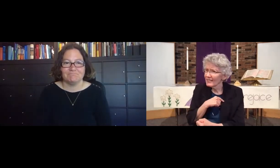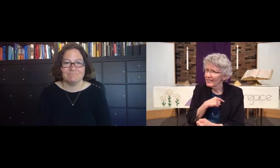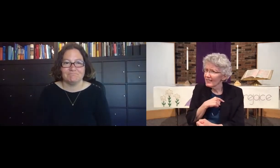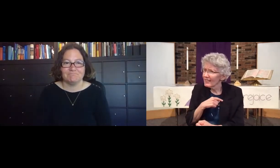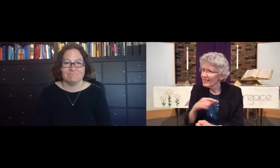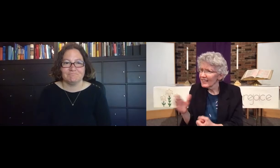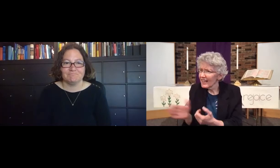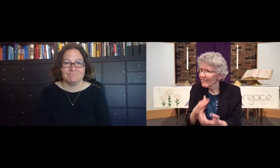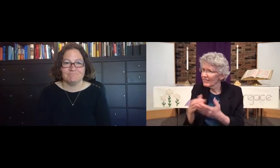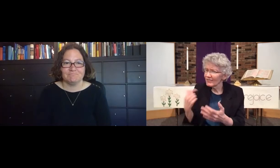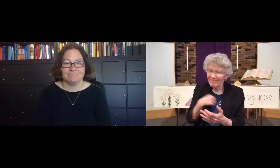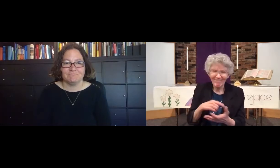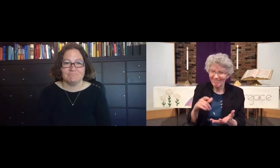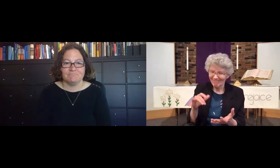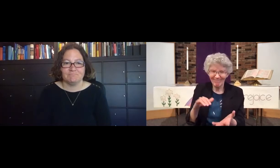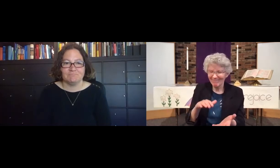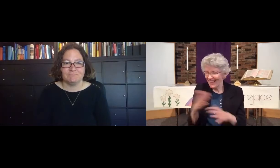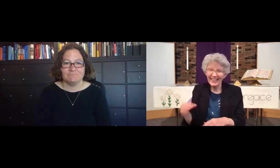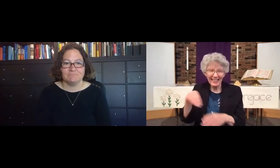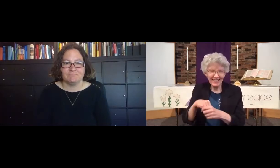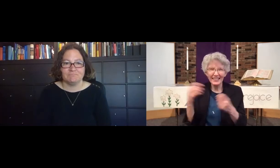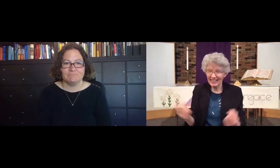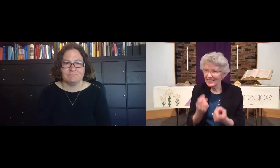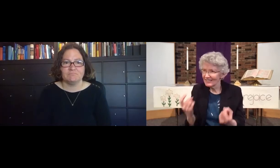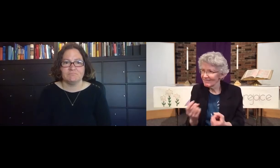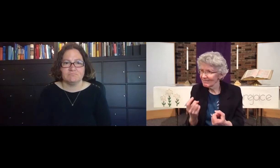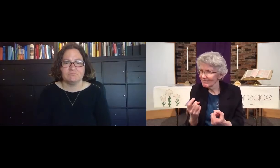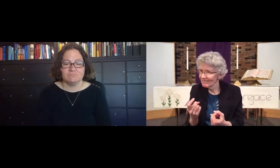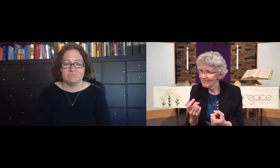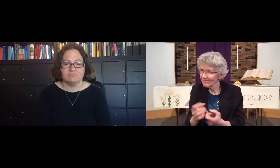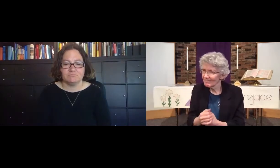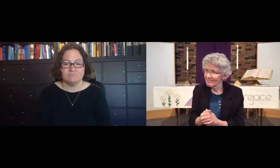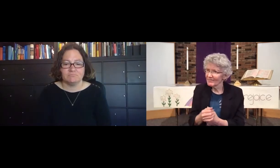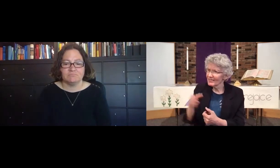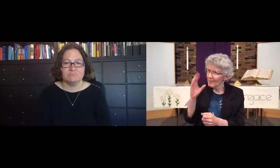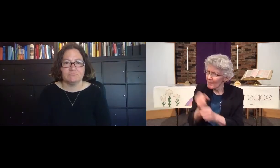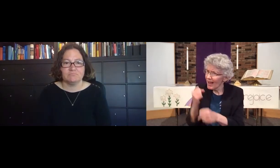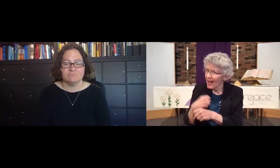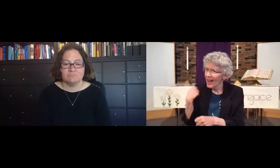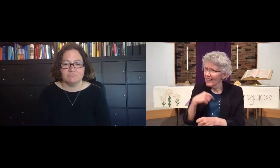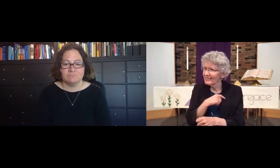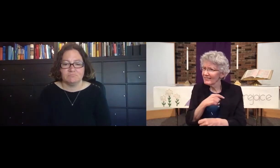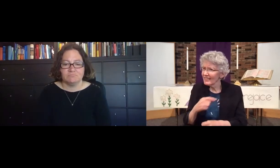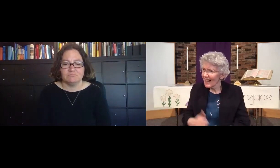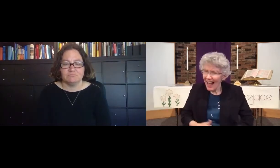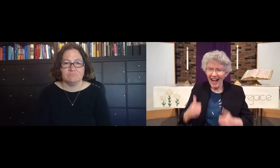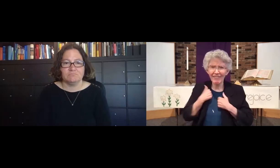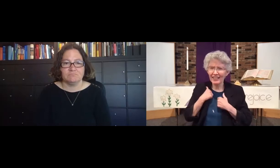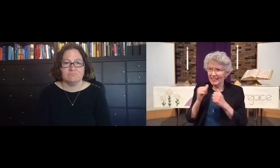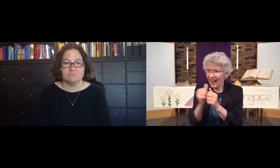God loved us even when we were dead in sin. And God made us